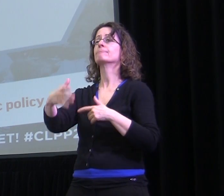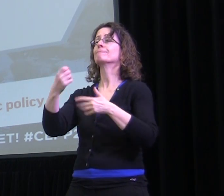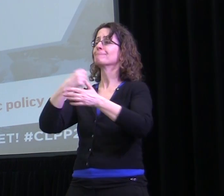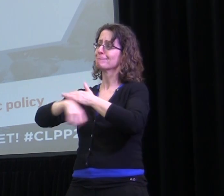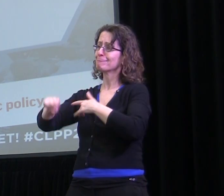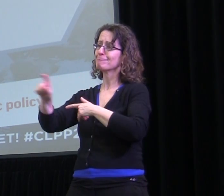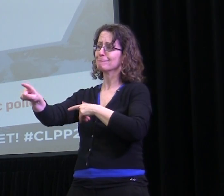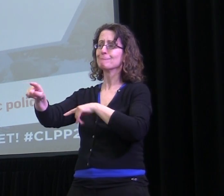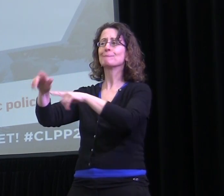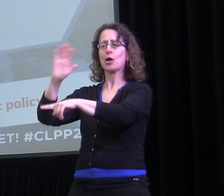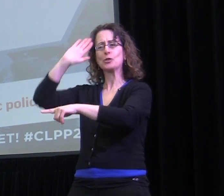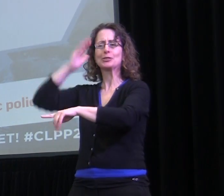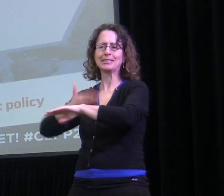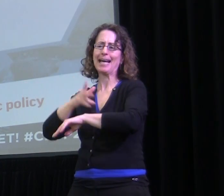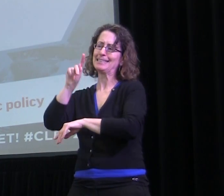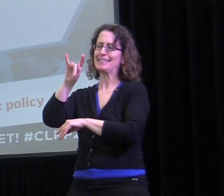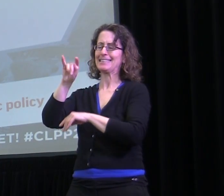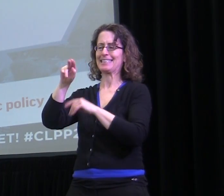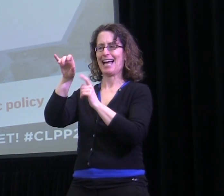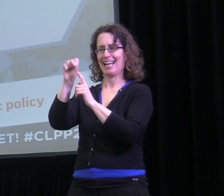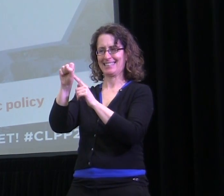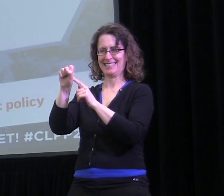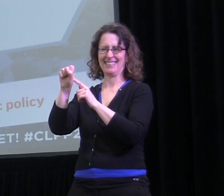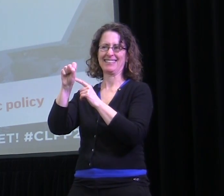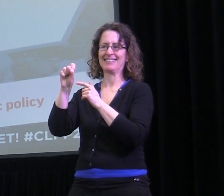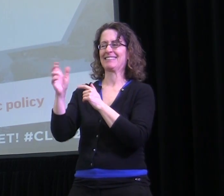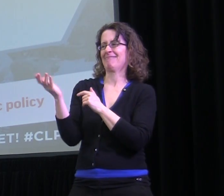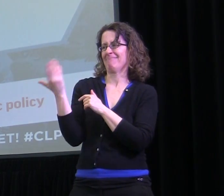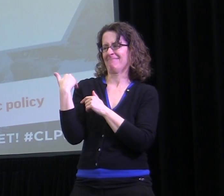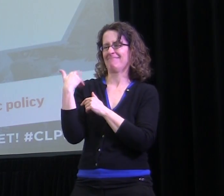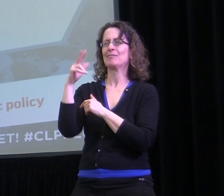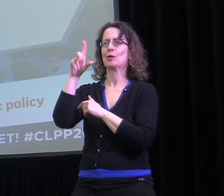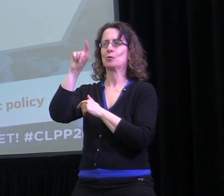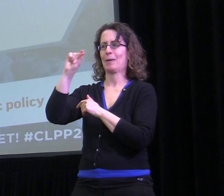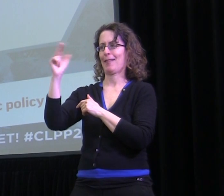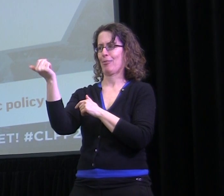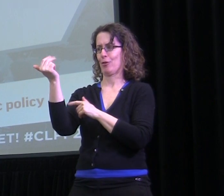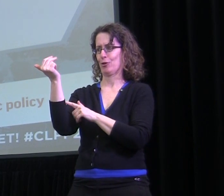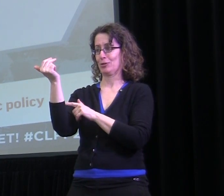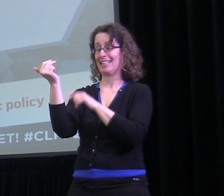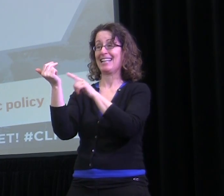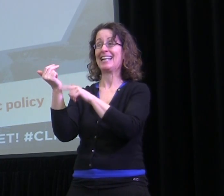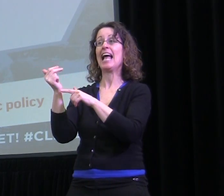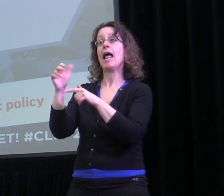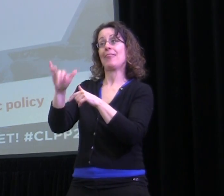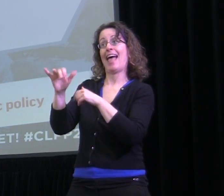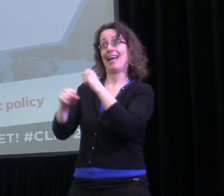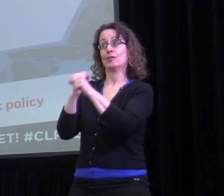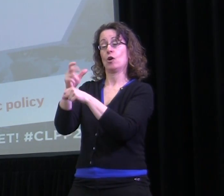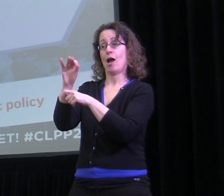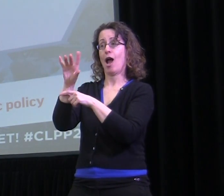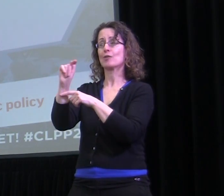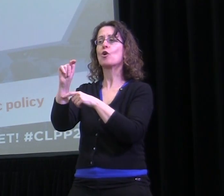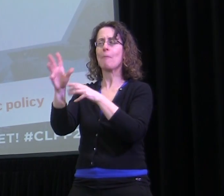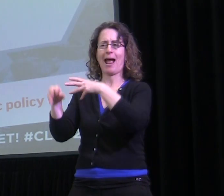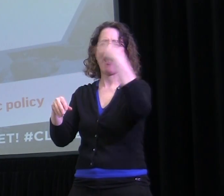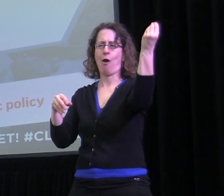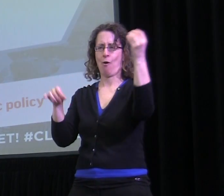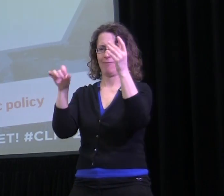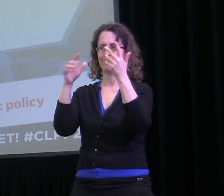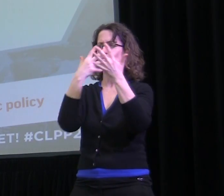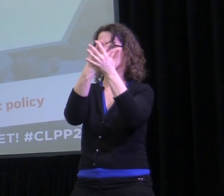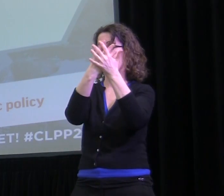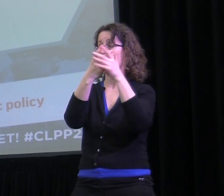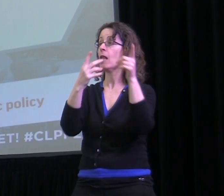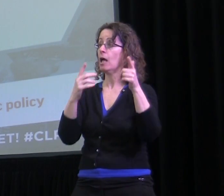Allen Johnson on January 23rd, 2013, and was released in October of that year. 2 weeks later, at our annual event,